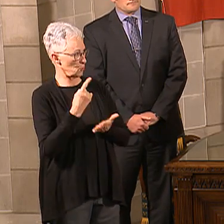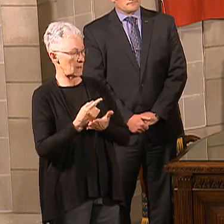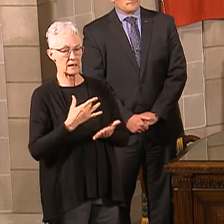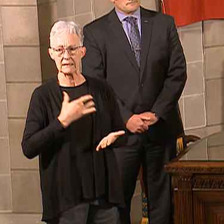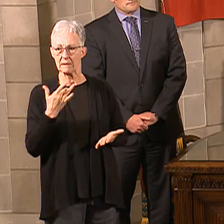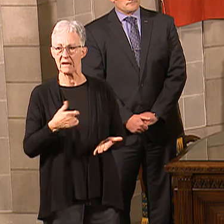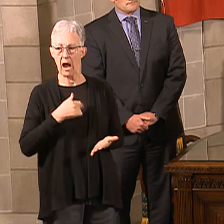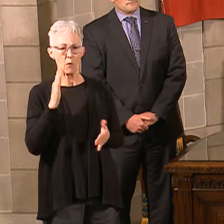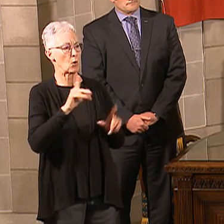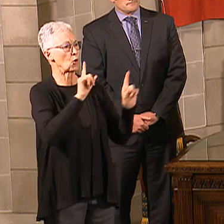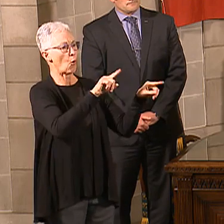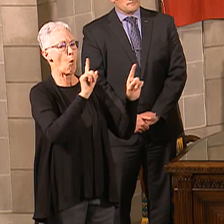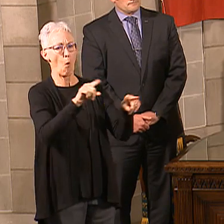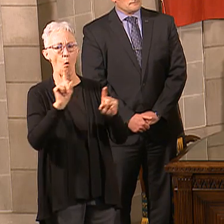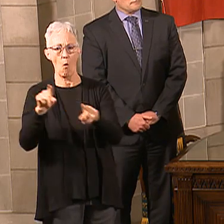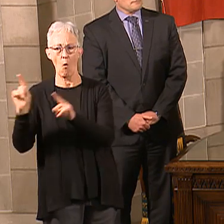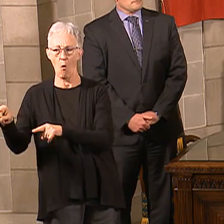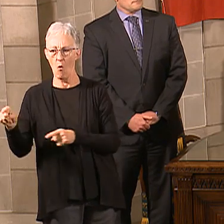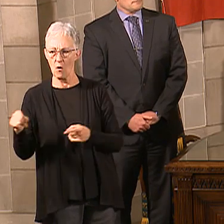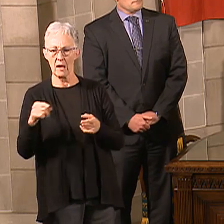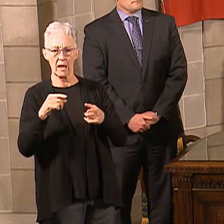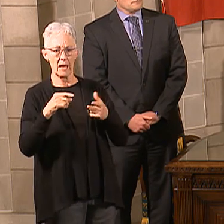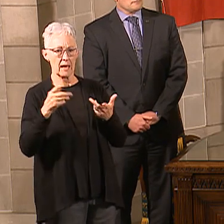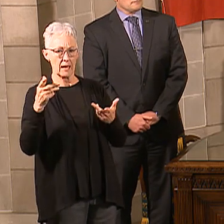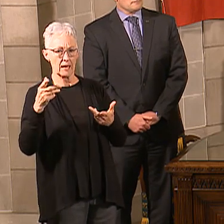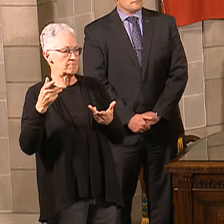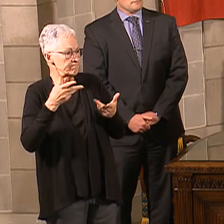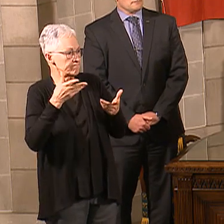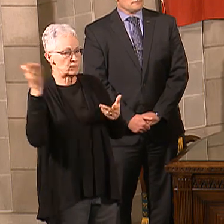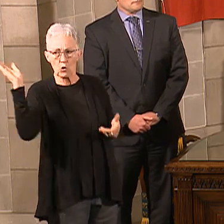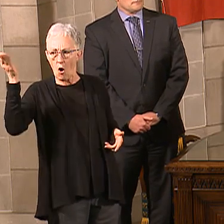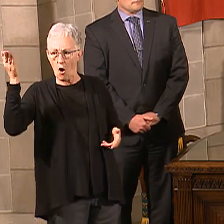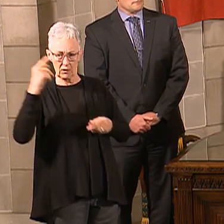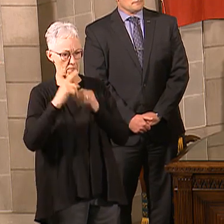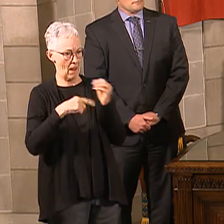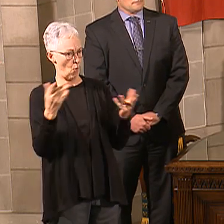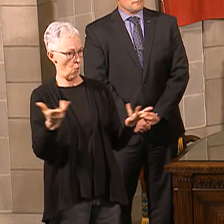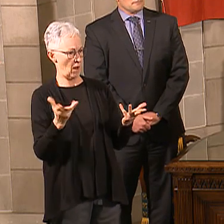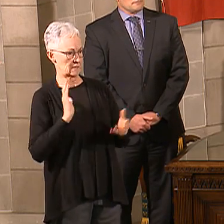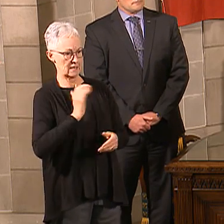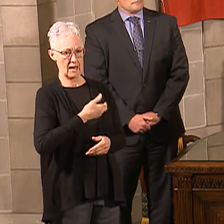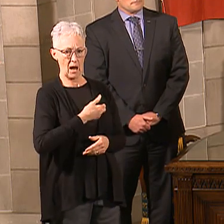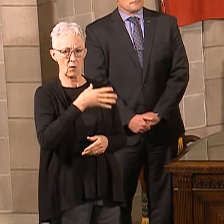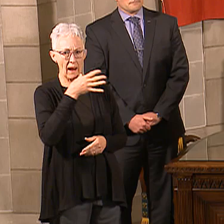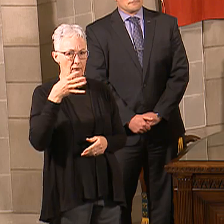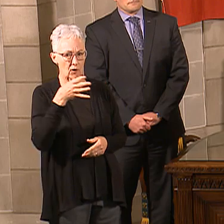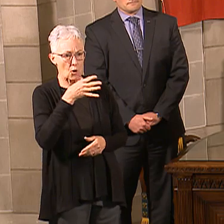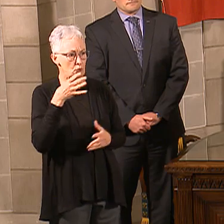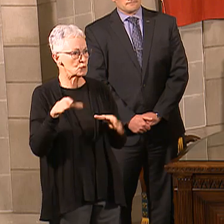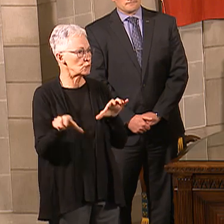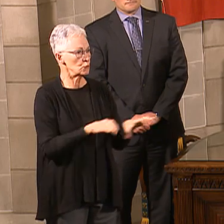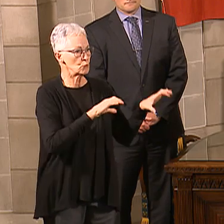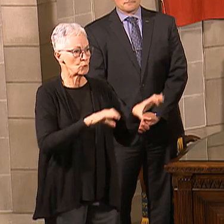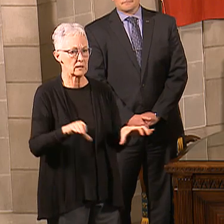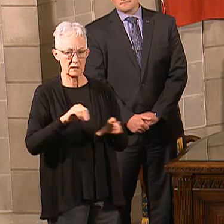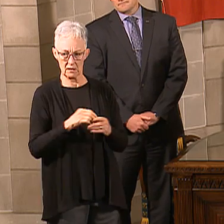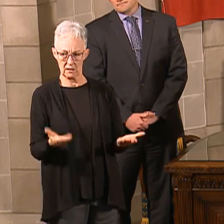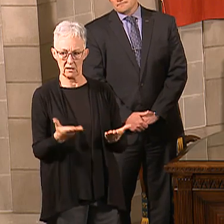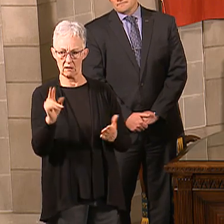operations that really make agriculture our state's #1 industry and make us one of the leading agricultural states in the